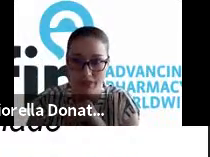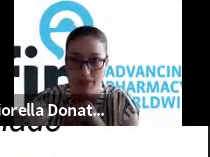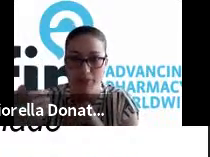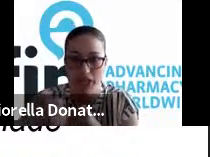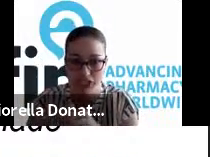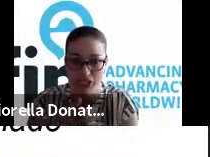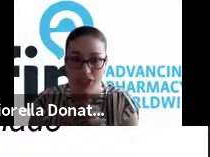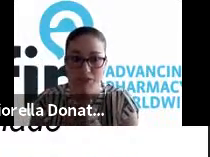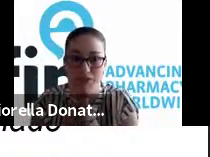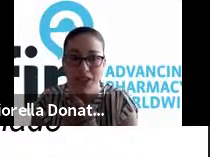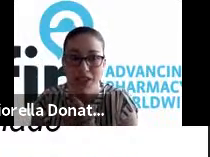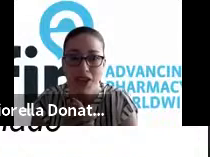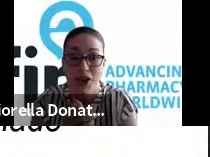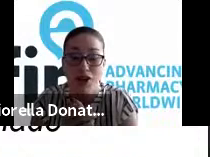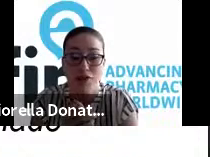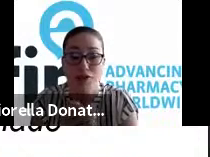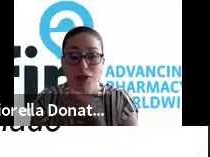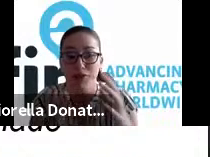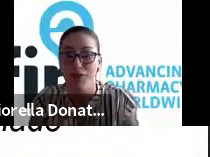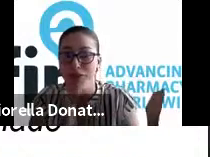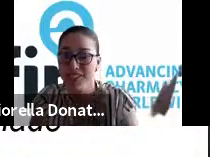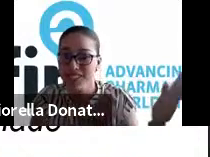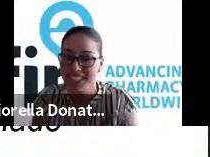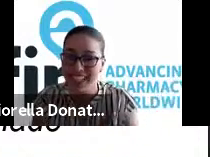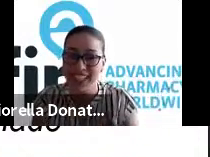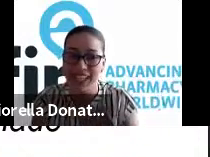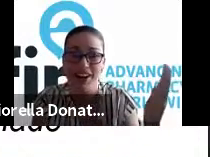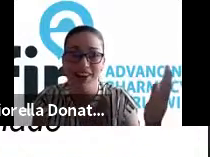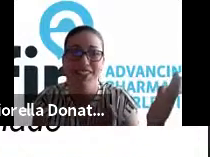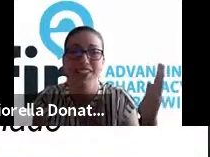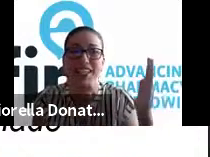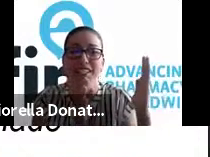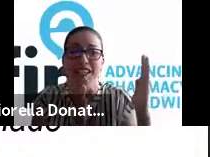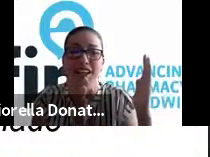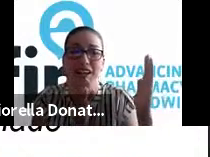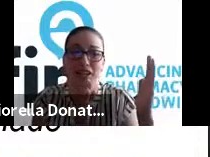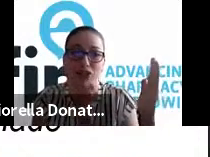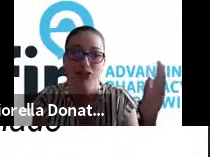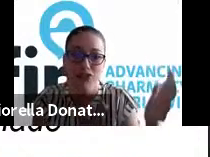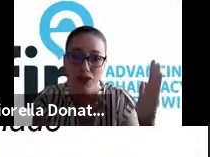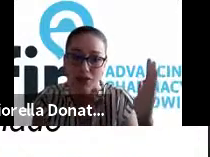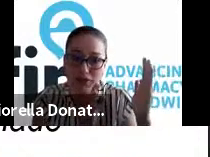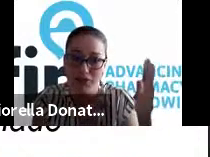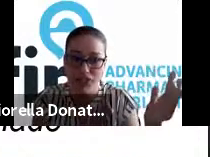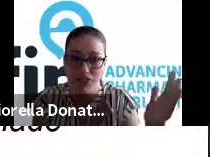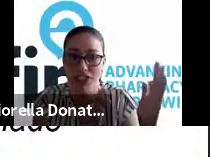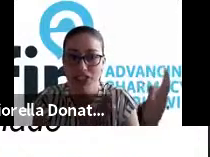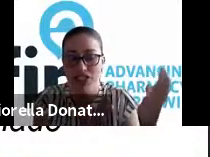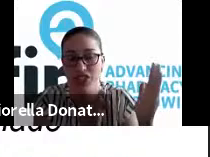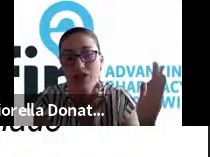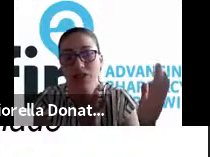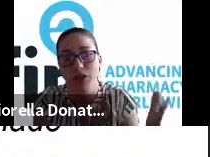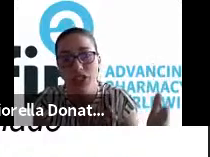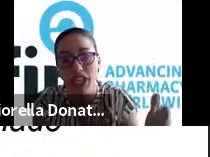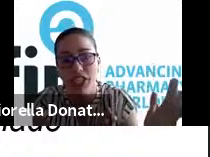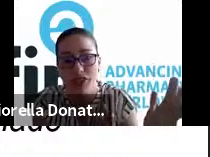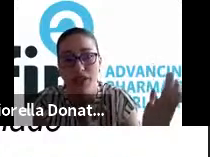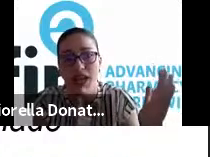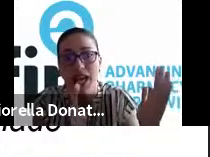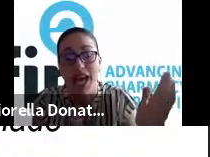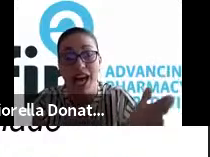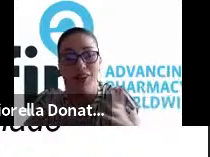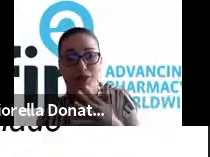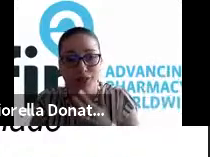the deaf patients. For the first, the audience is a user of the visual and gestural